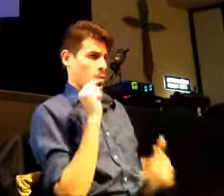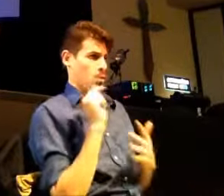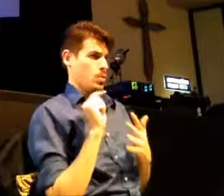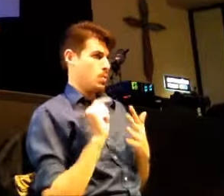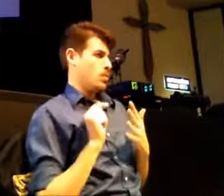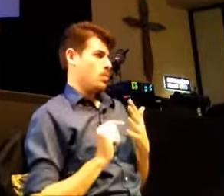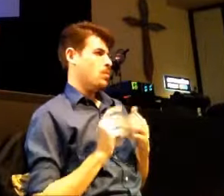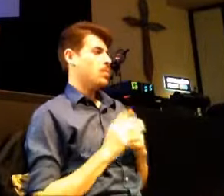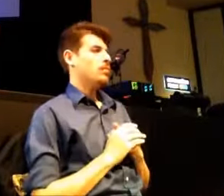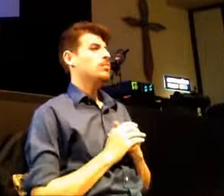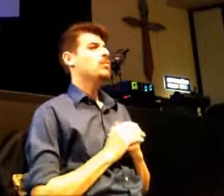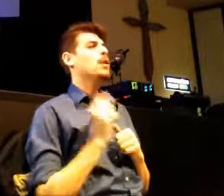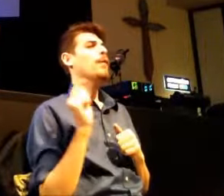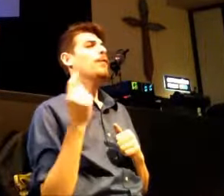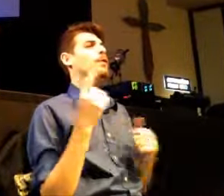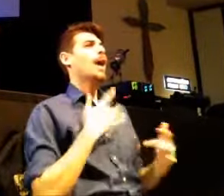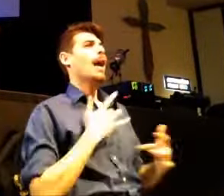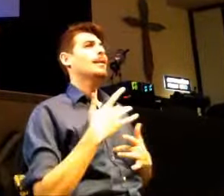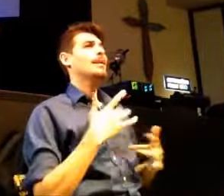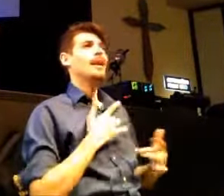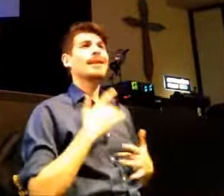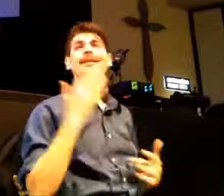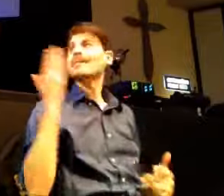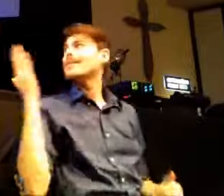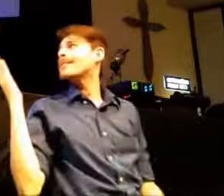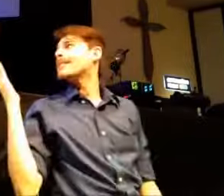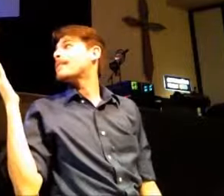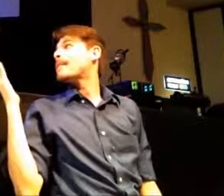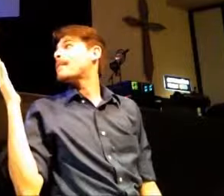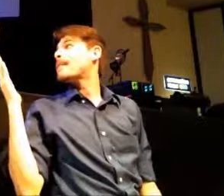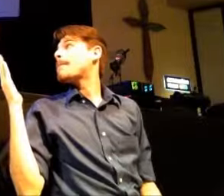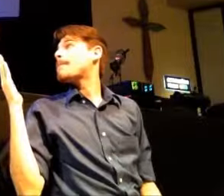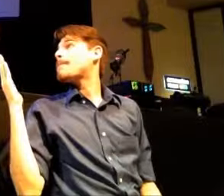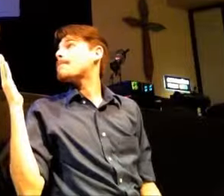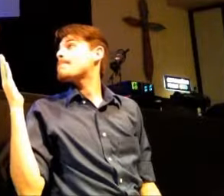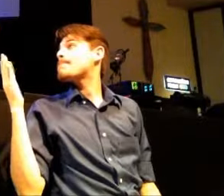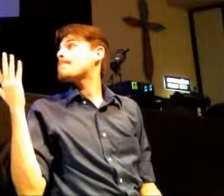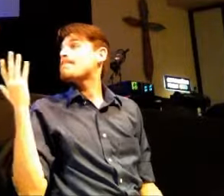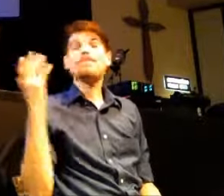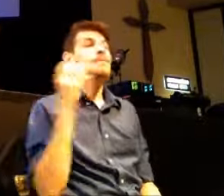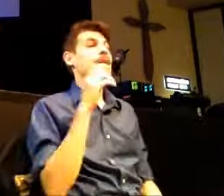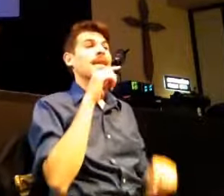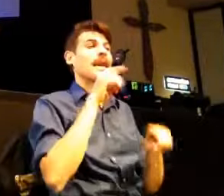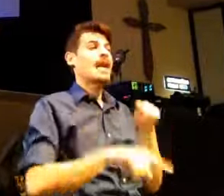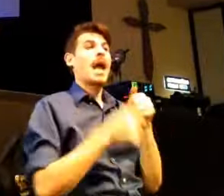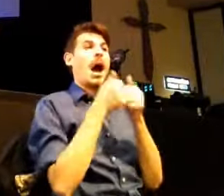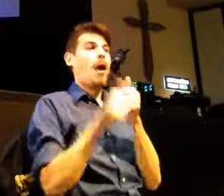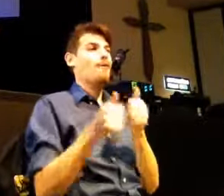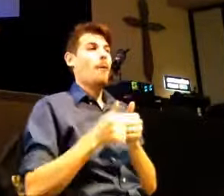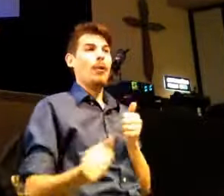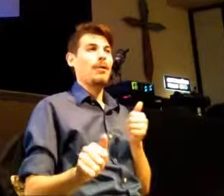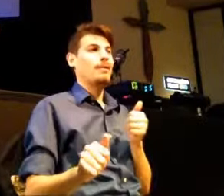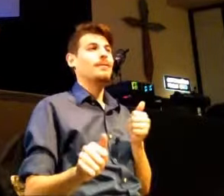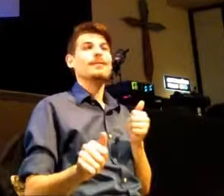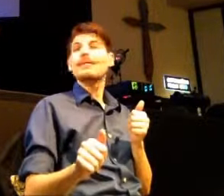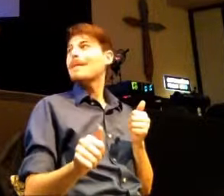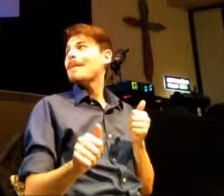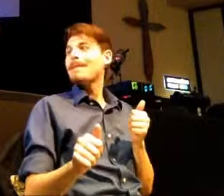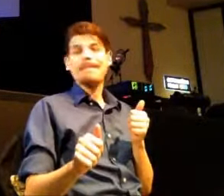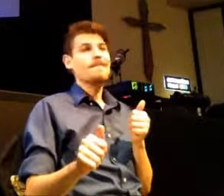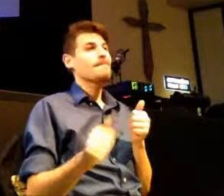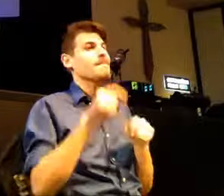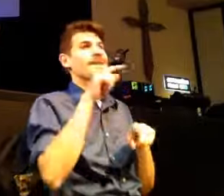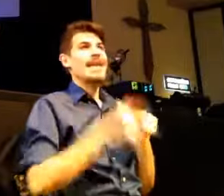state it. Anxiety is just unavoidable in this world, okay? To be human is to